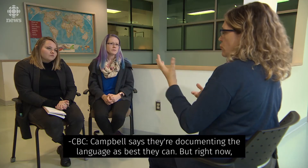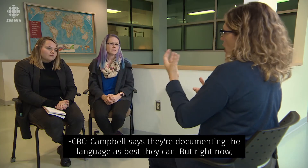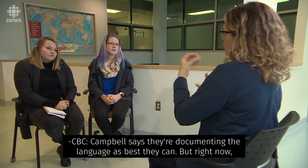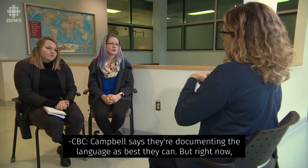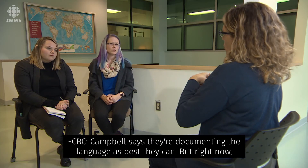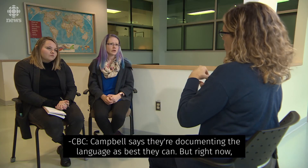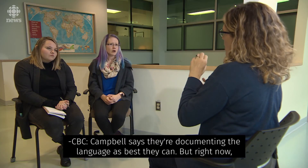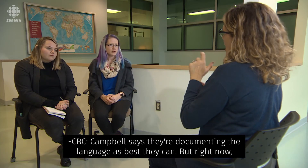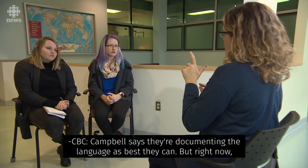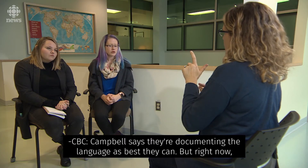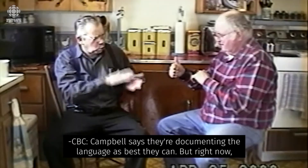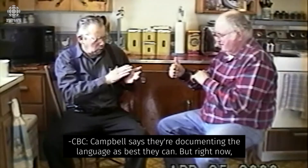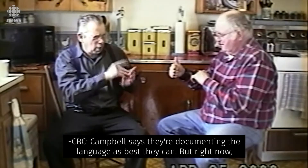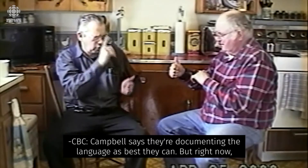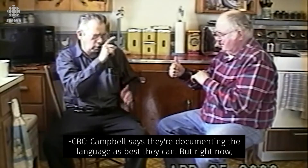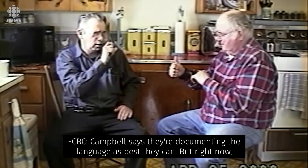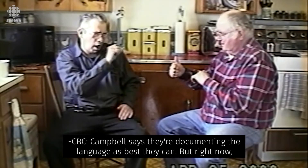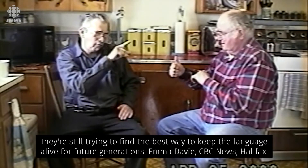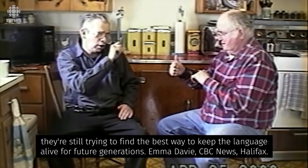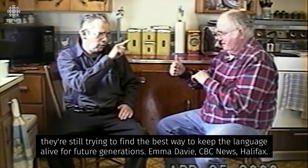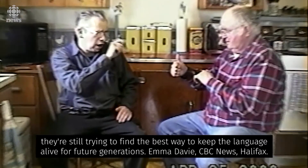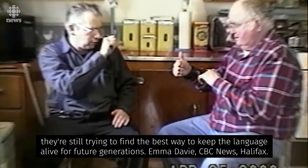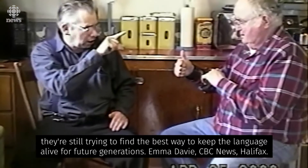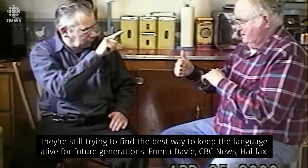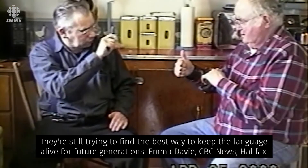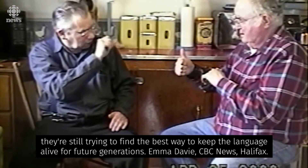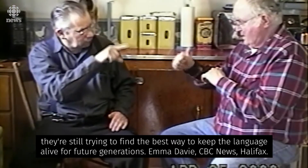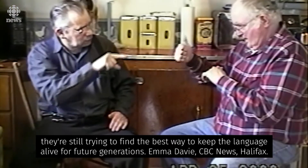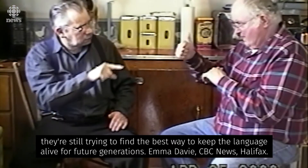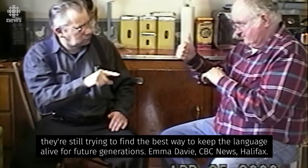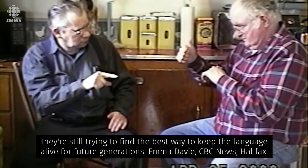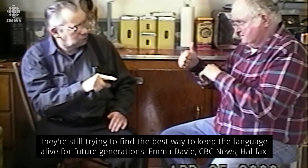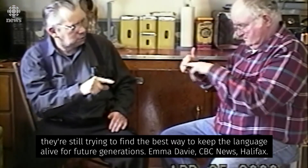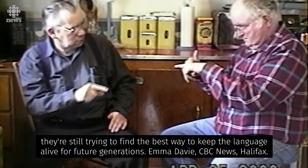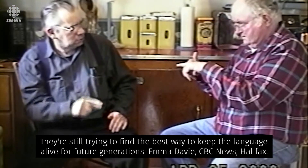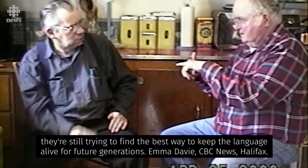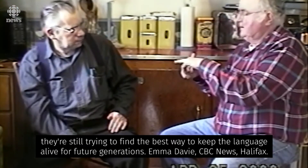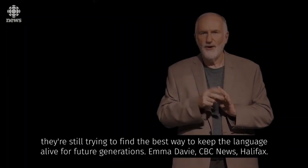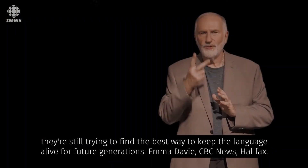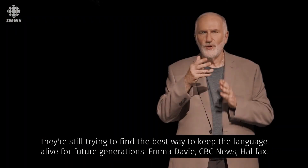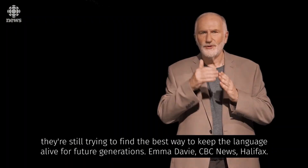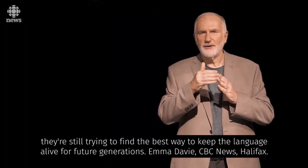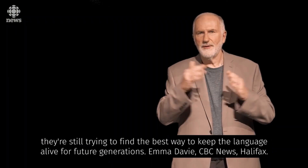as best they can, but right now they're still trying to find the best way to keep the language alive